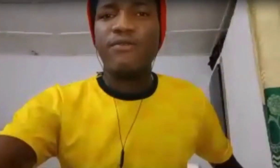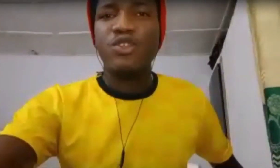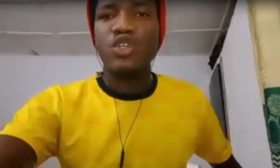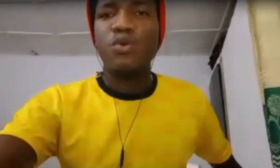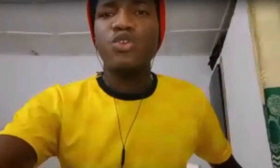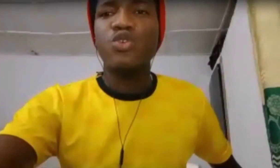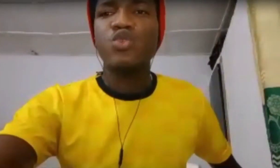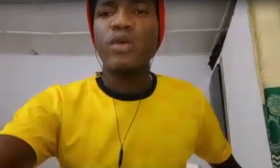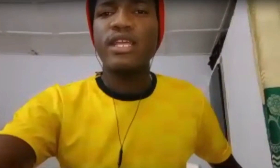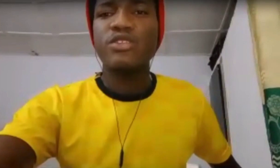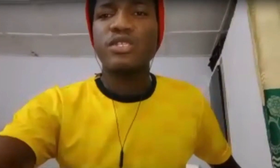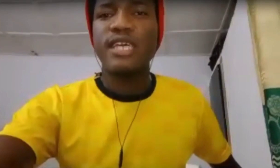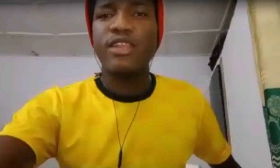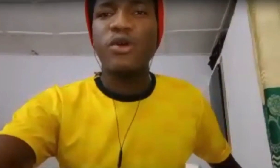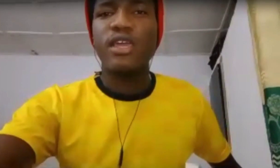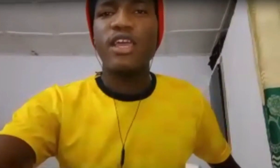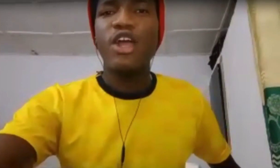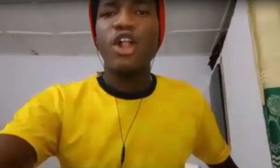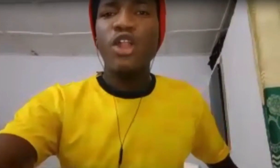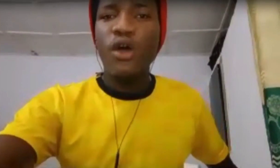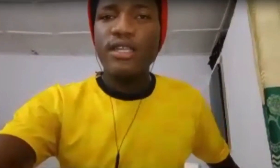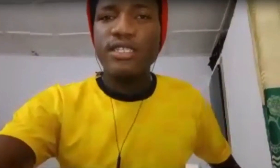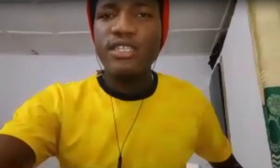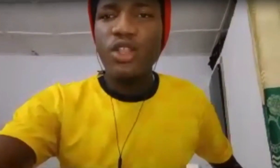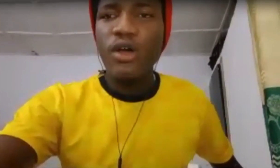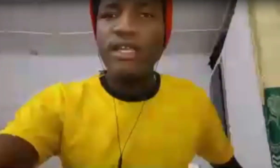someone who is willing to sign. Okay, Lois